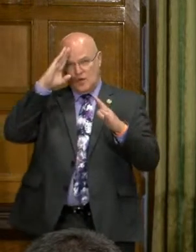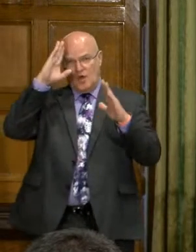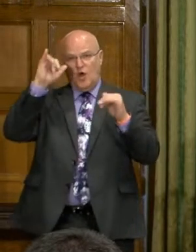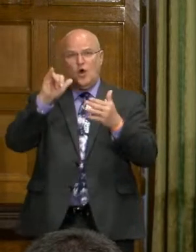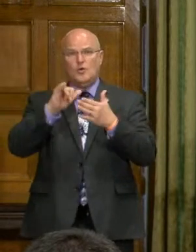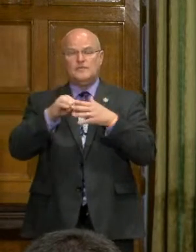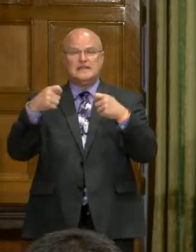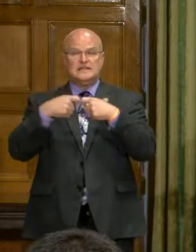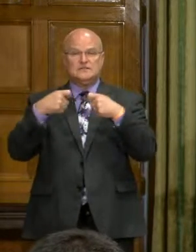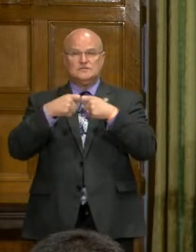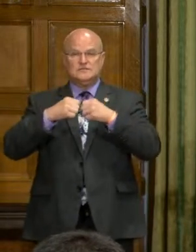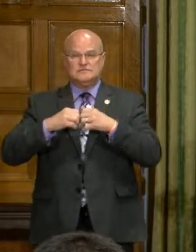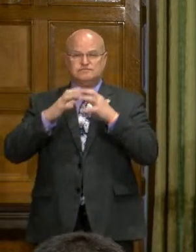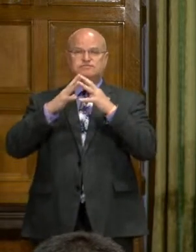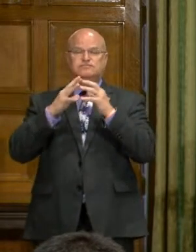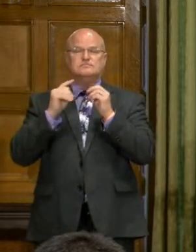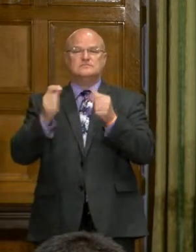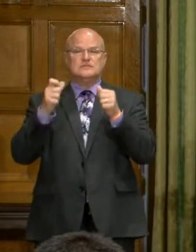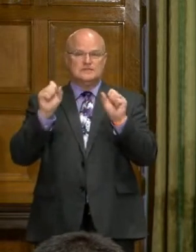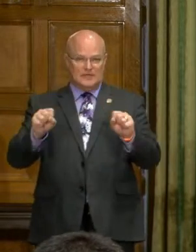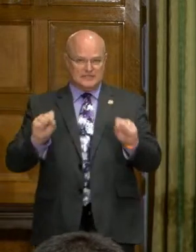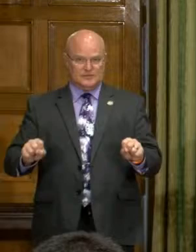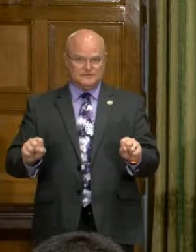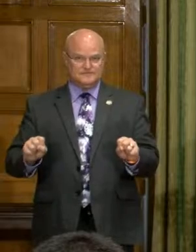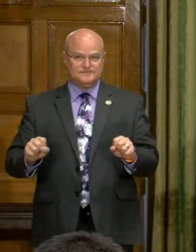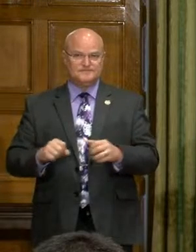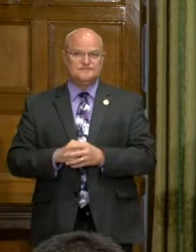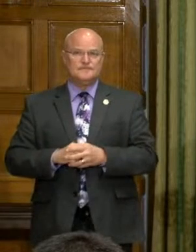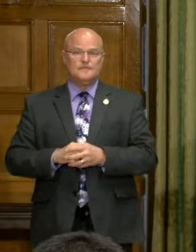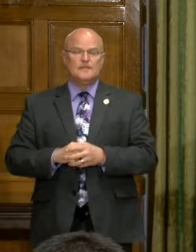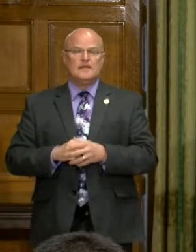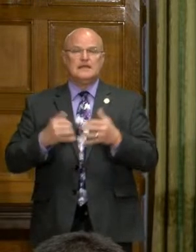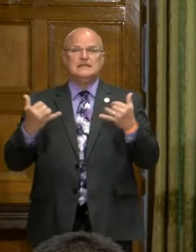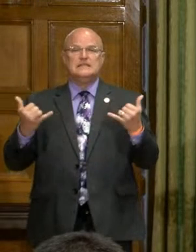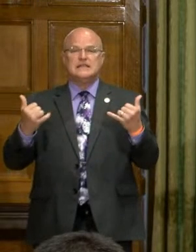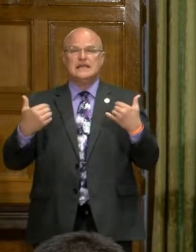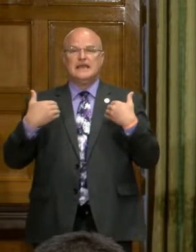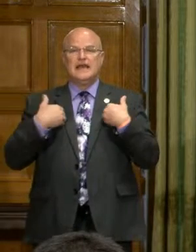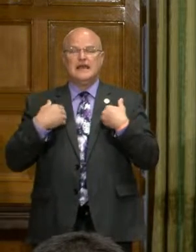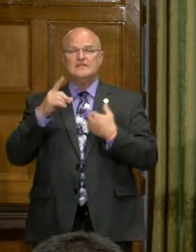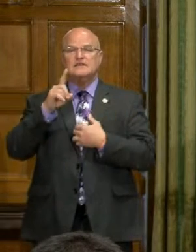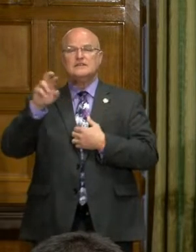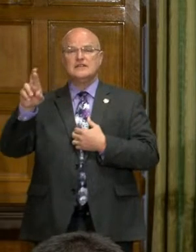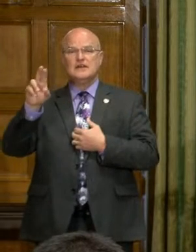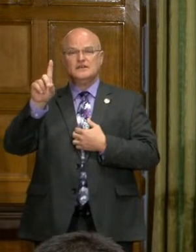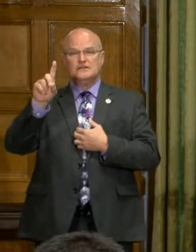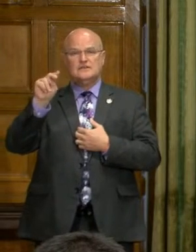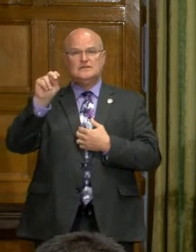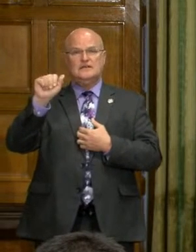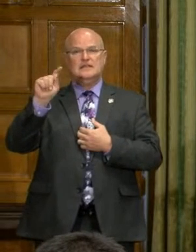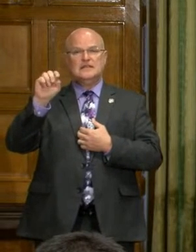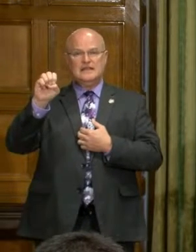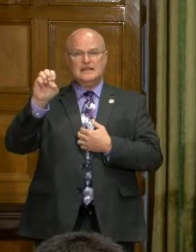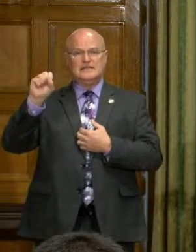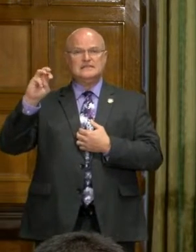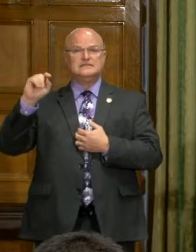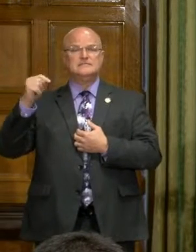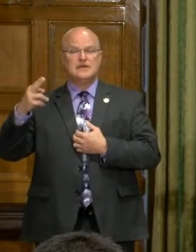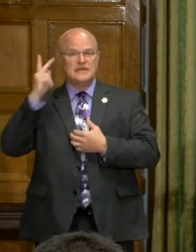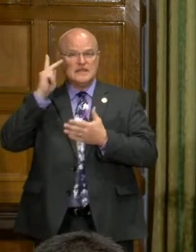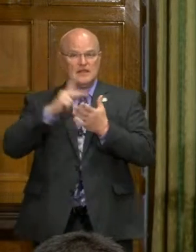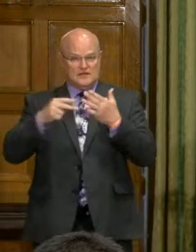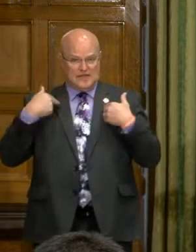that that power can be restored as quickly as possible. I'm joined today by Dr. Nate Smith, of course, our Secretary of